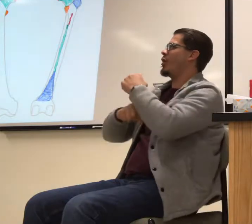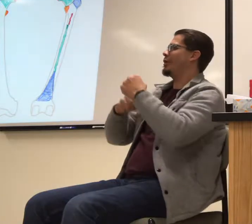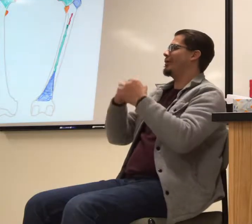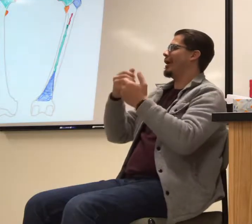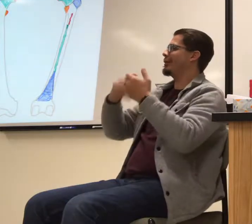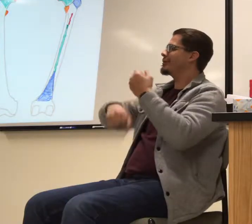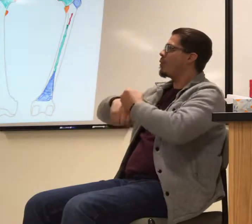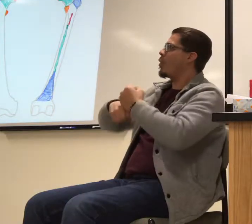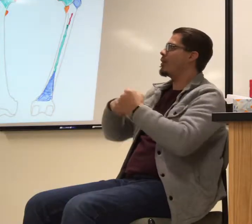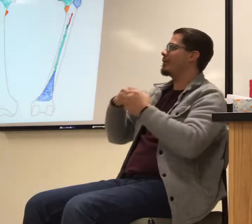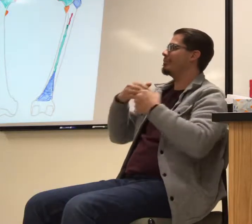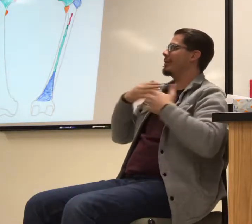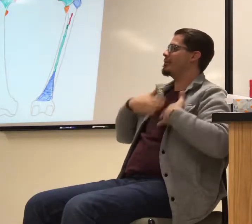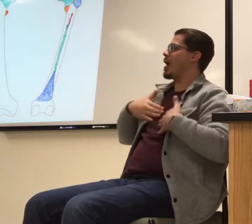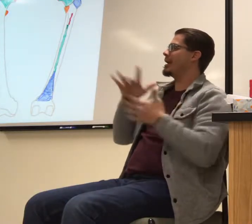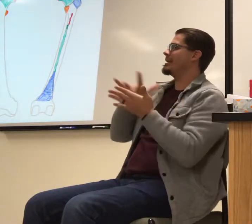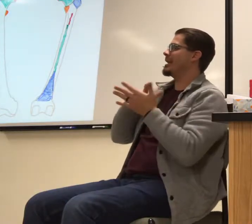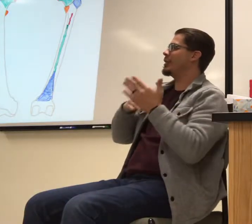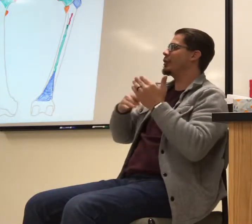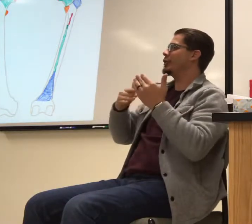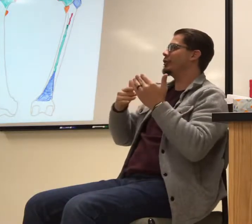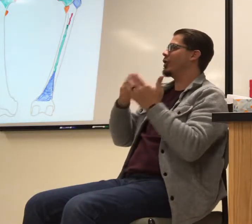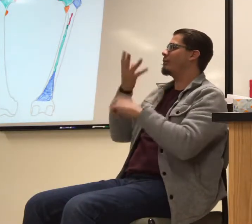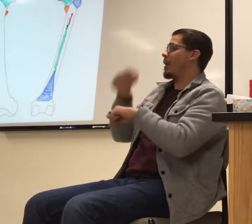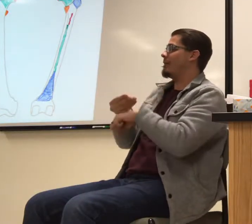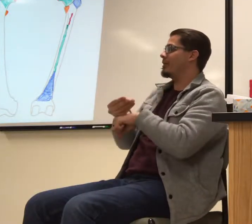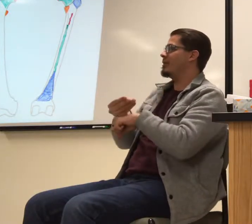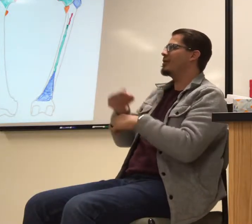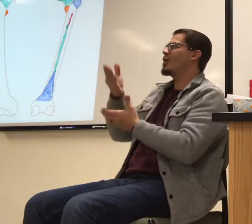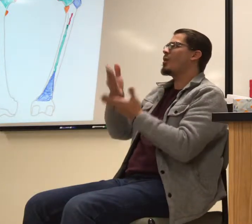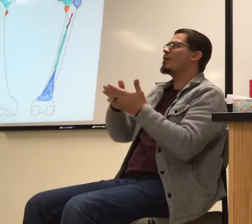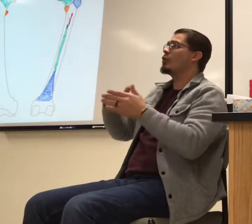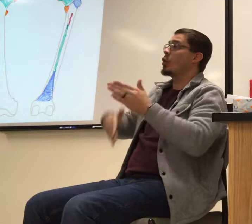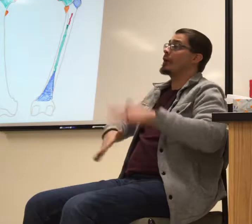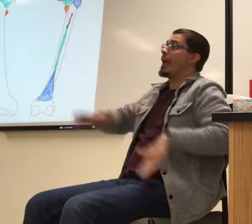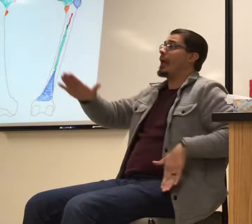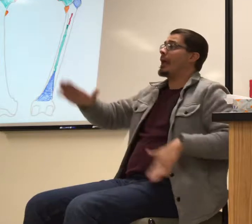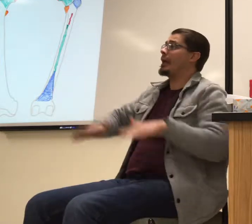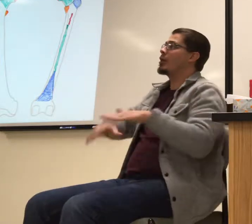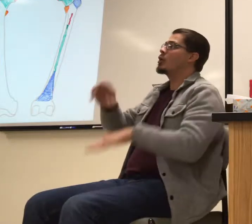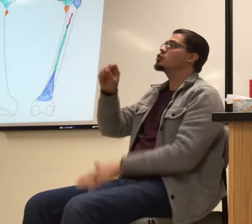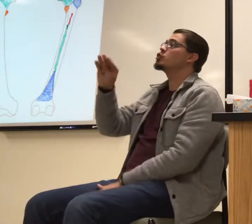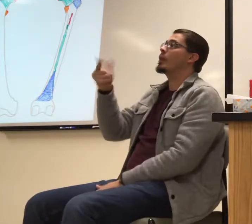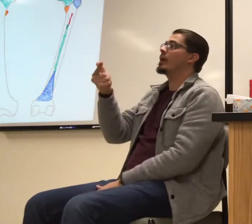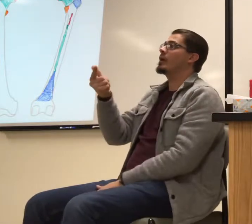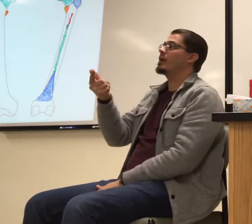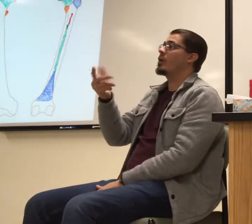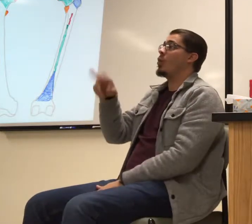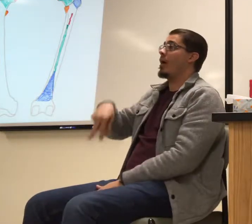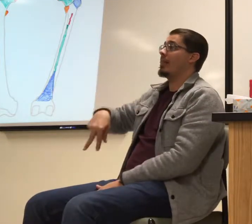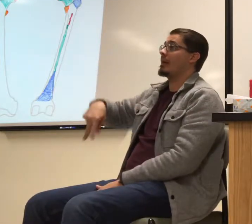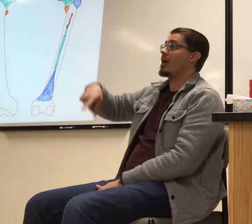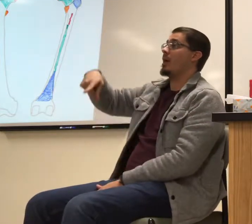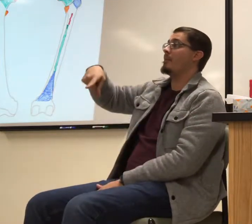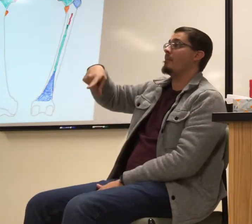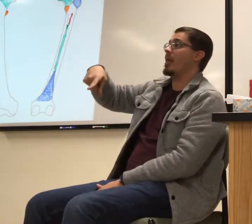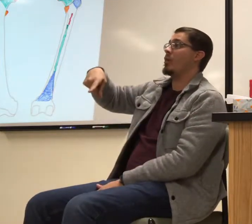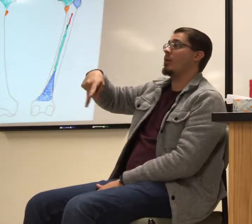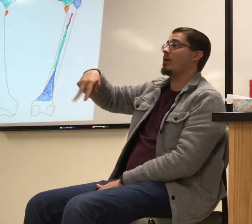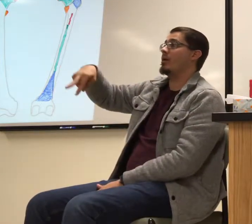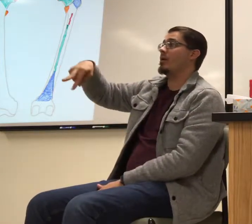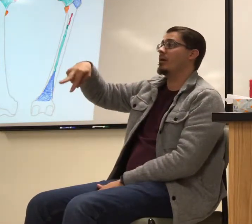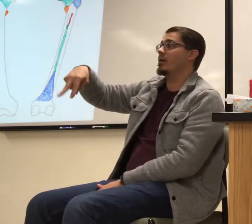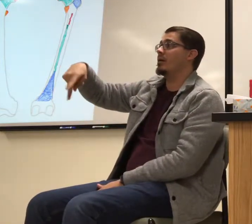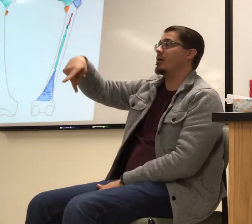straight line, there's a part of your gait called the swing, where only one leg is on the ground and your other leg swings forward. So